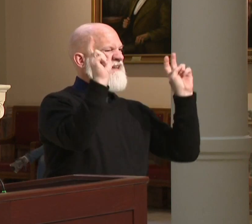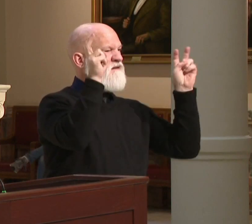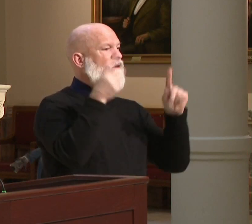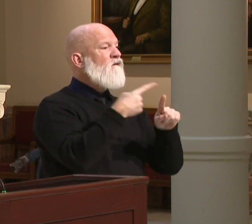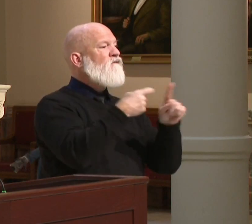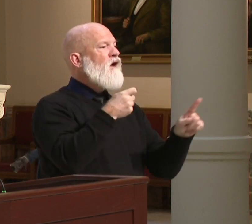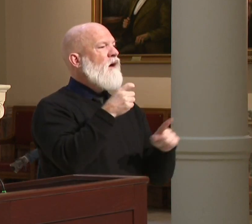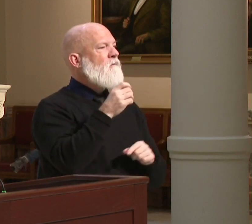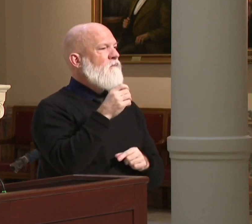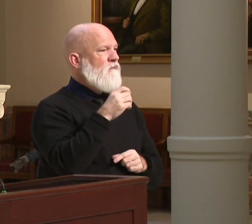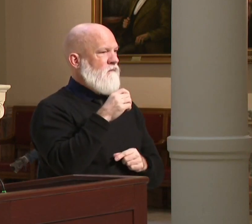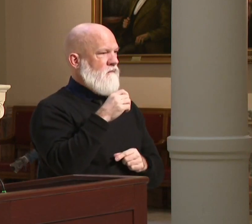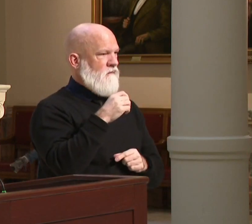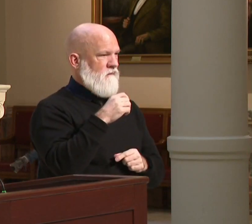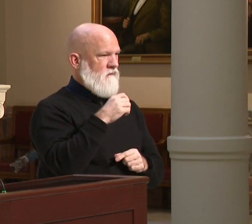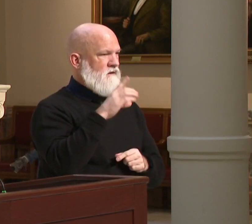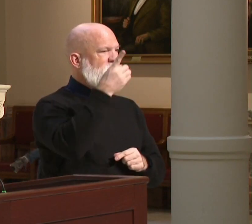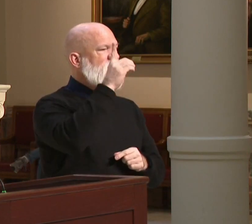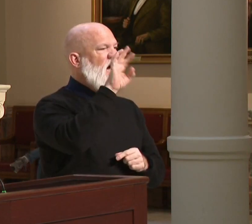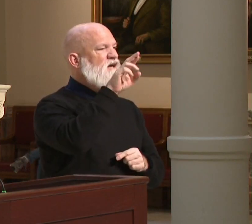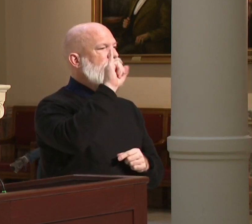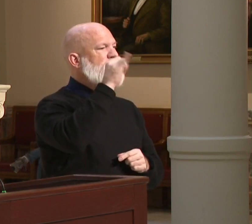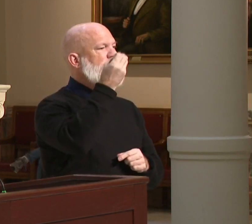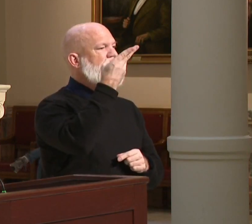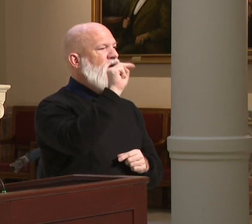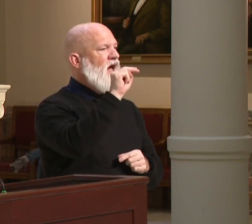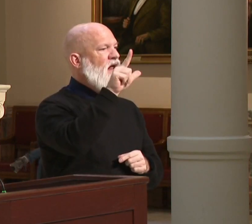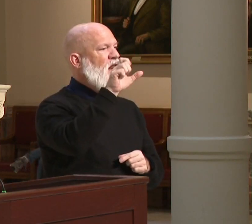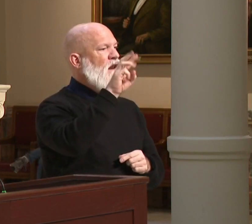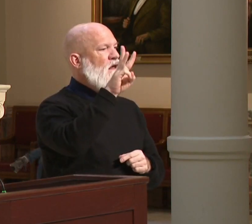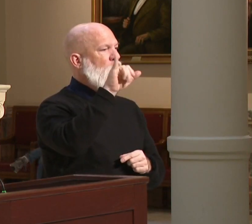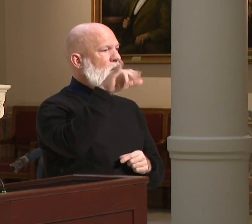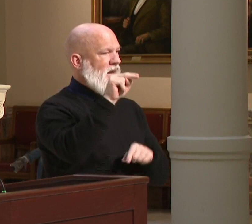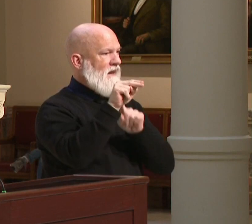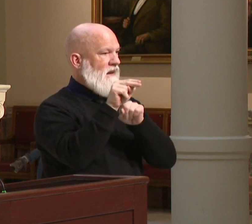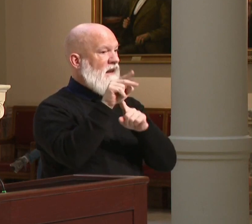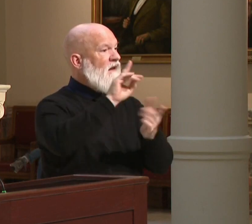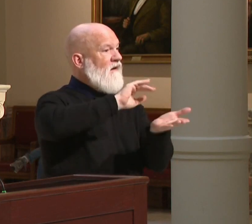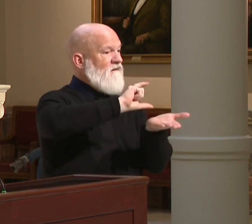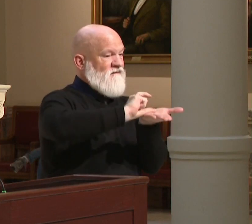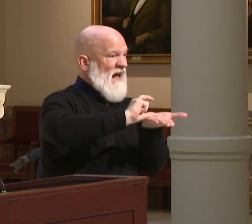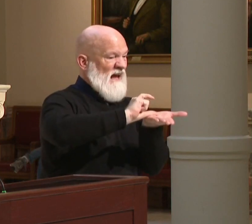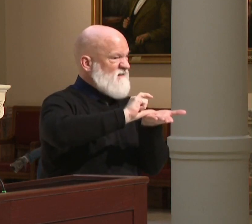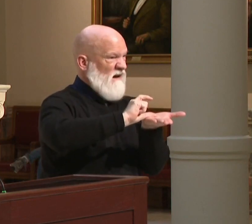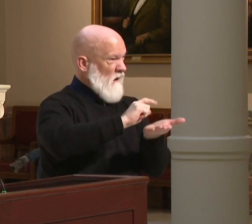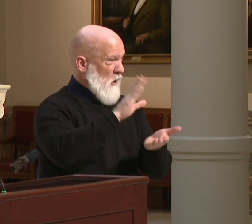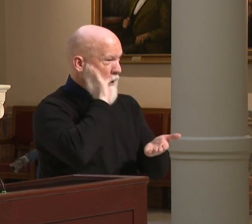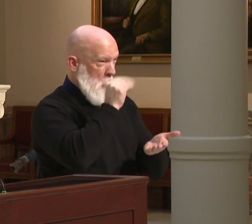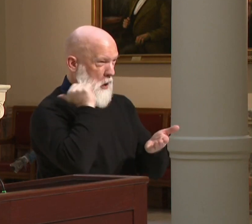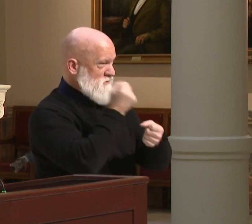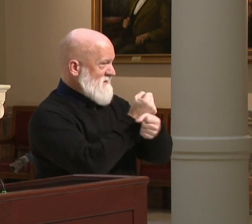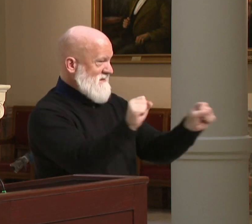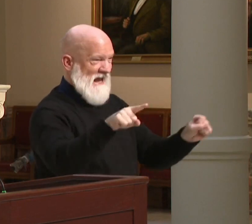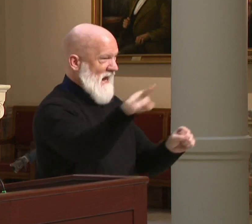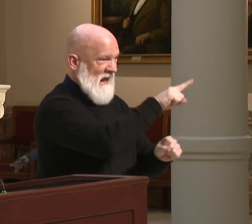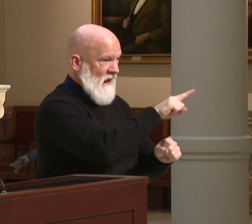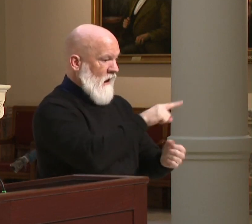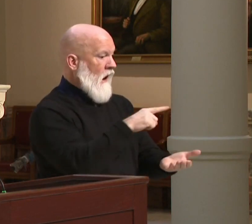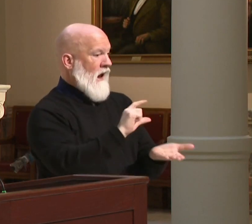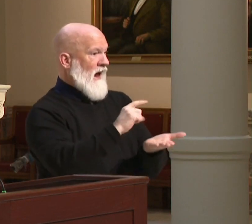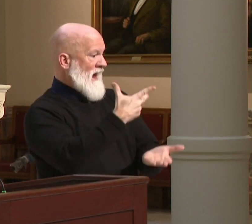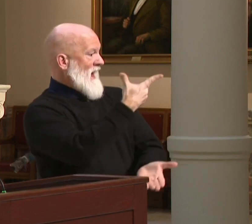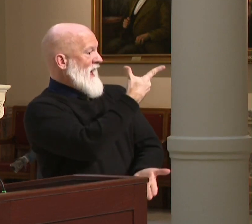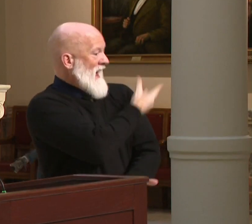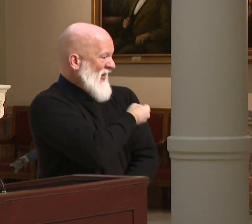few weeks. As he said, vaccines don't save lives, vaccinations do. And I want to again